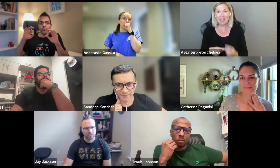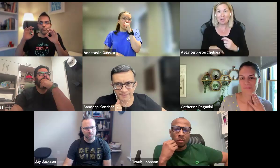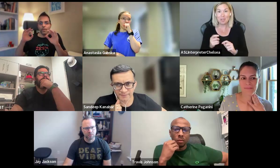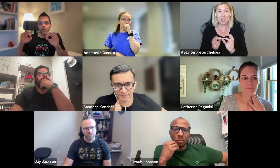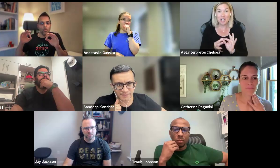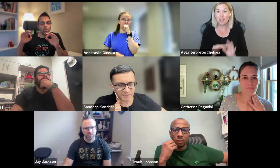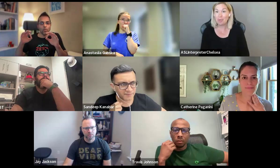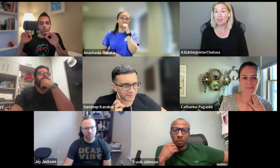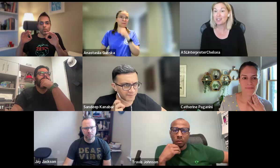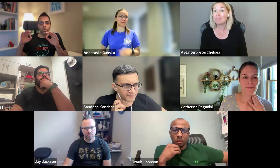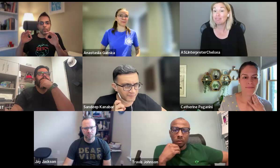And we're switching interpreters.